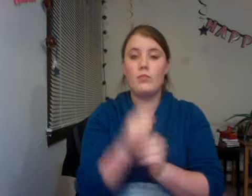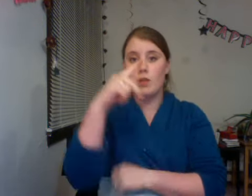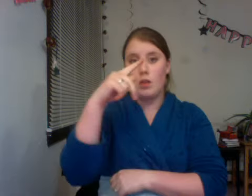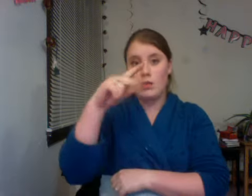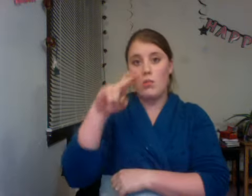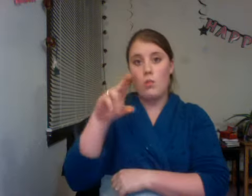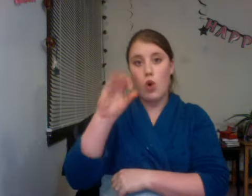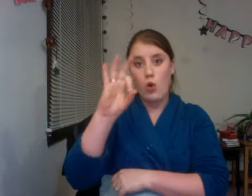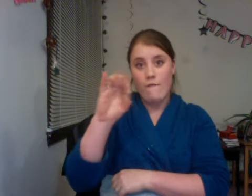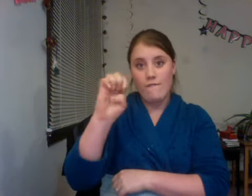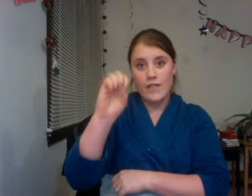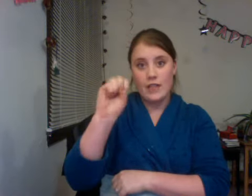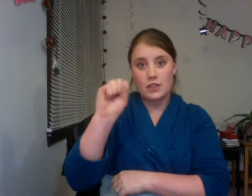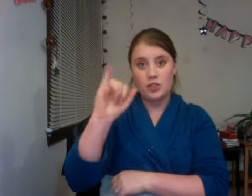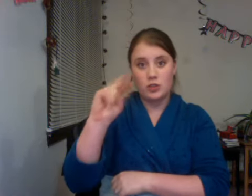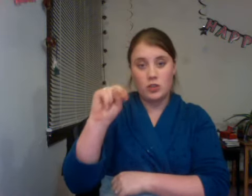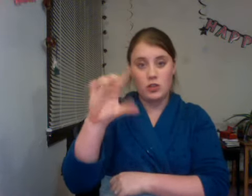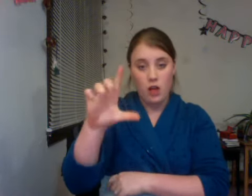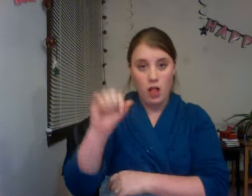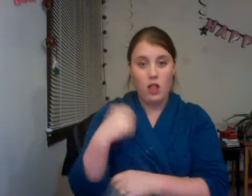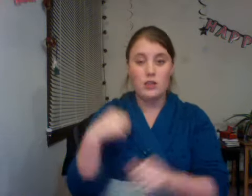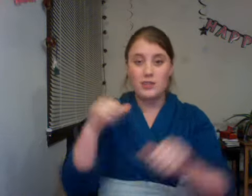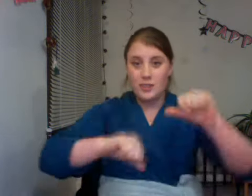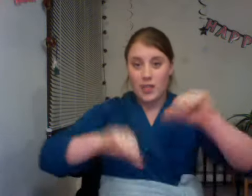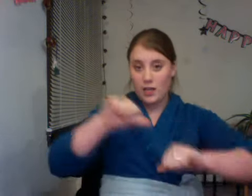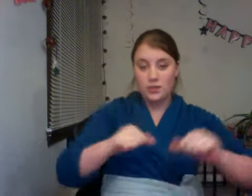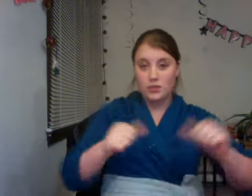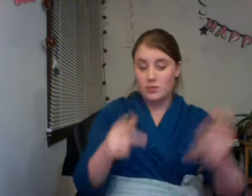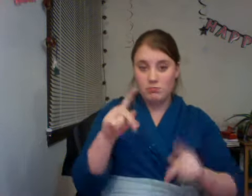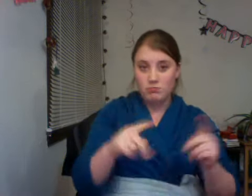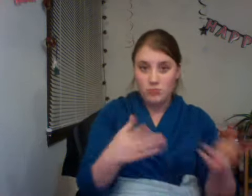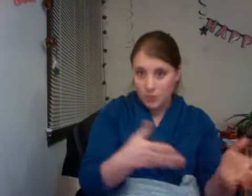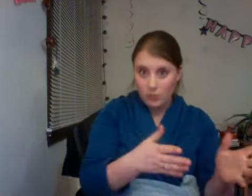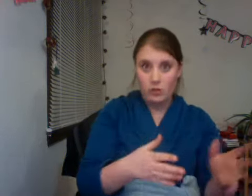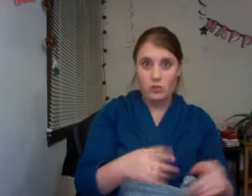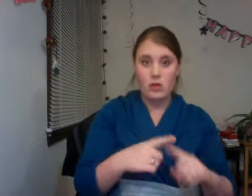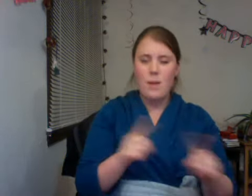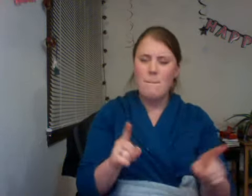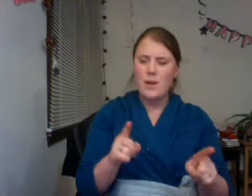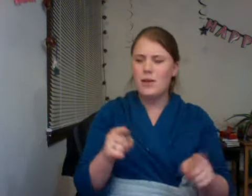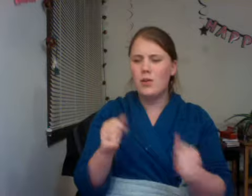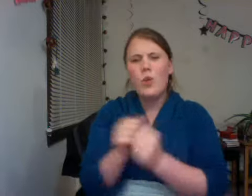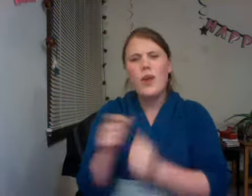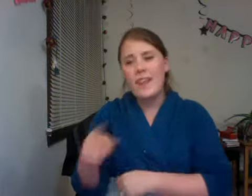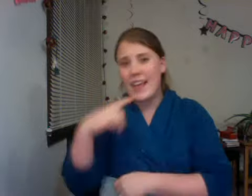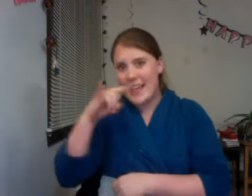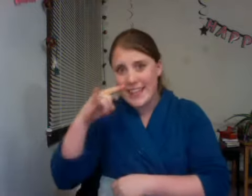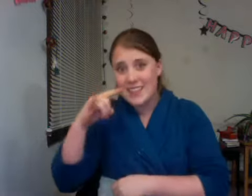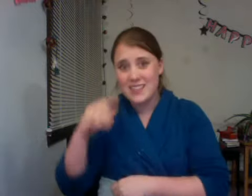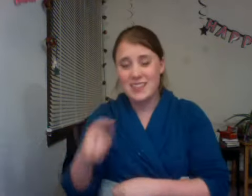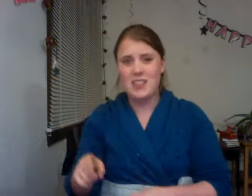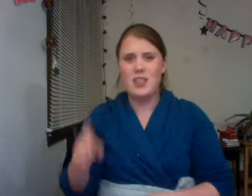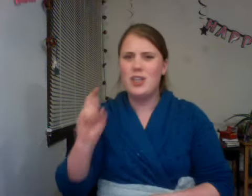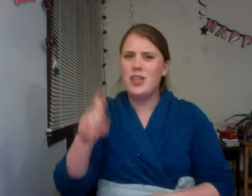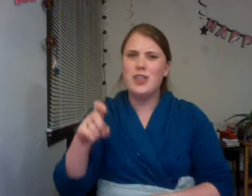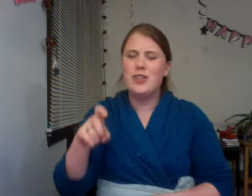have DNA, that's not going to ruin their chances of success in science. But if a young